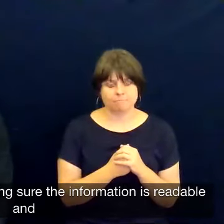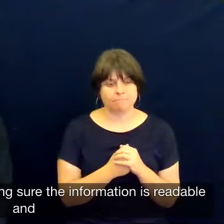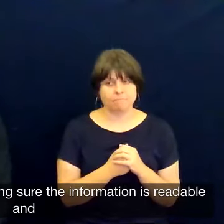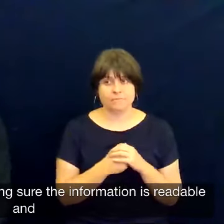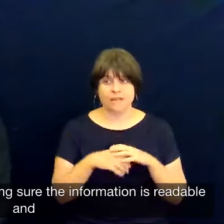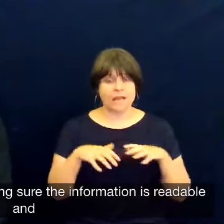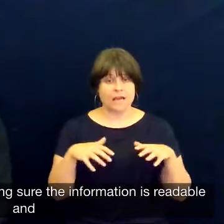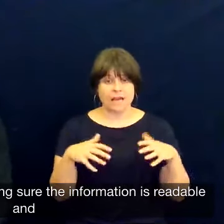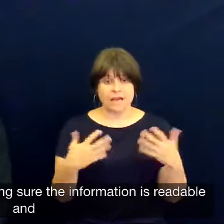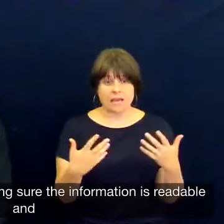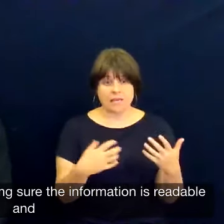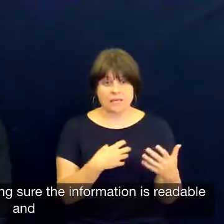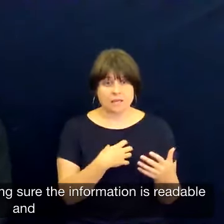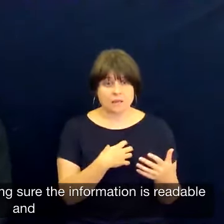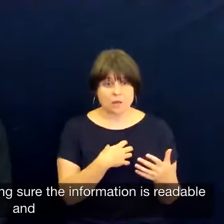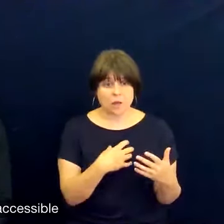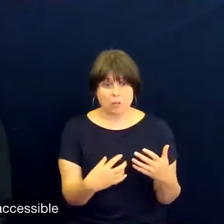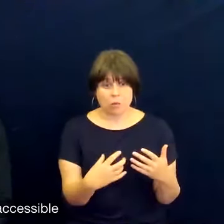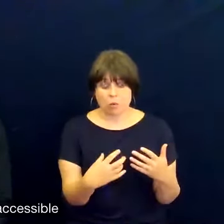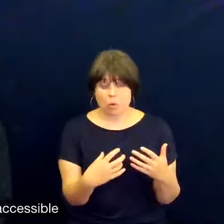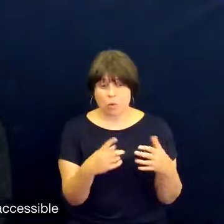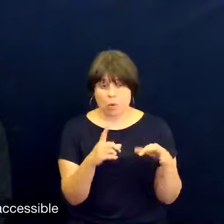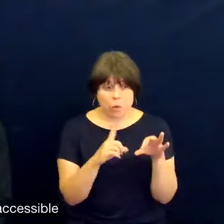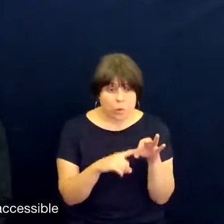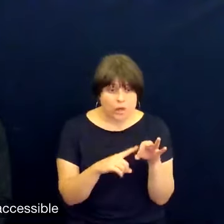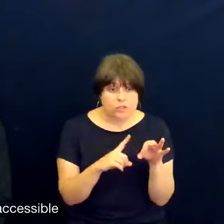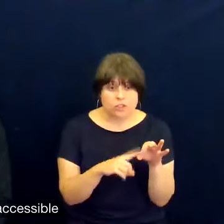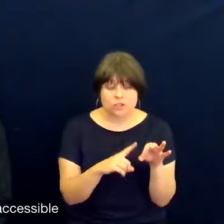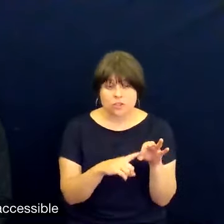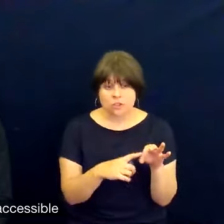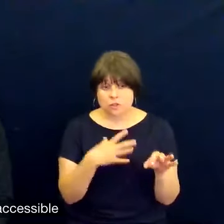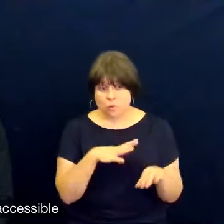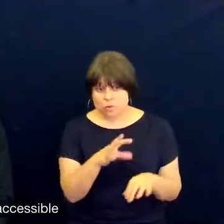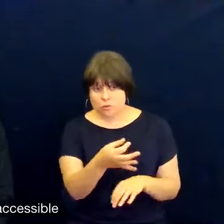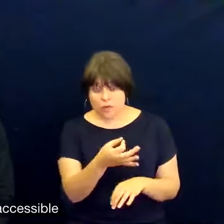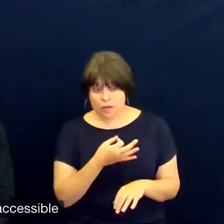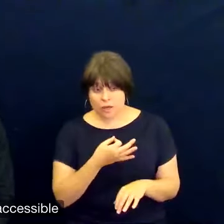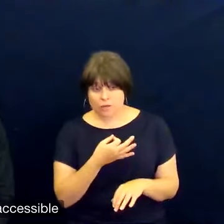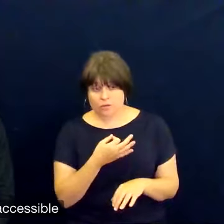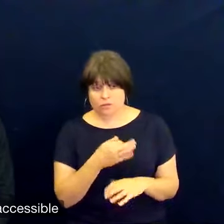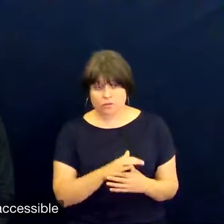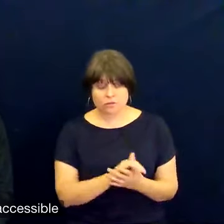Does anyone else have any other questions they might like to ask?